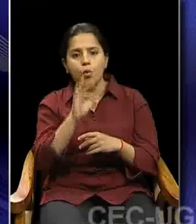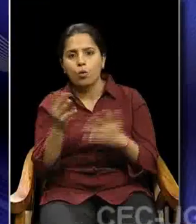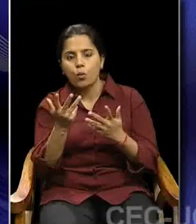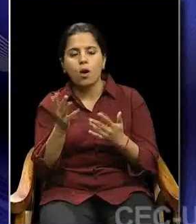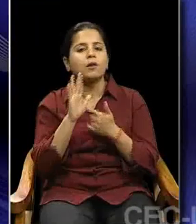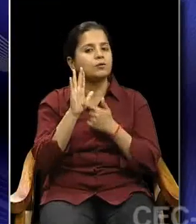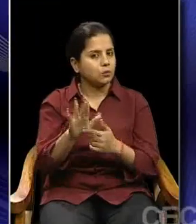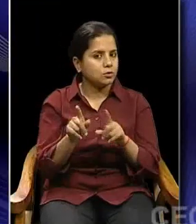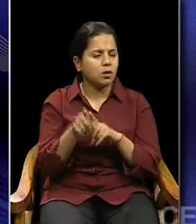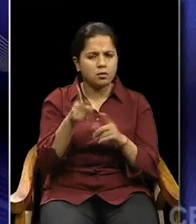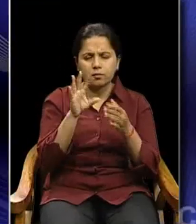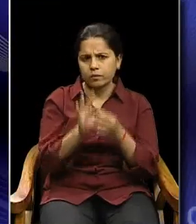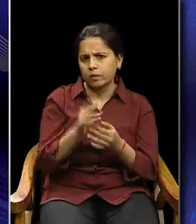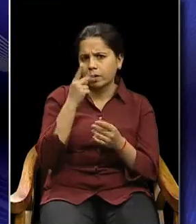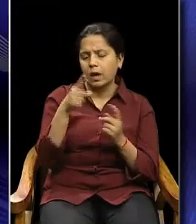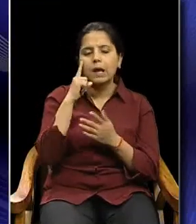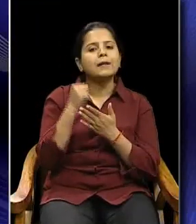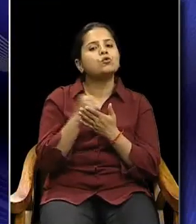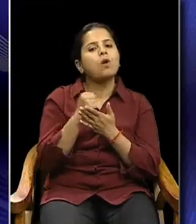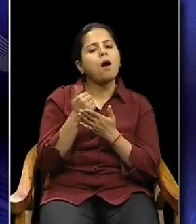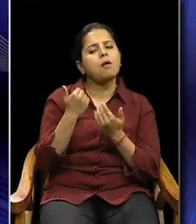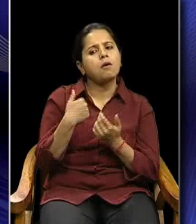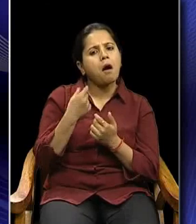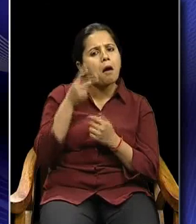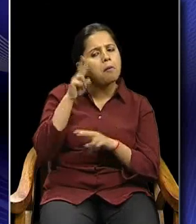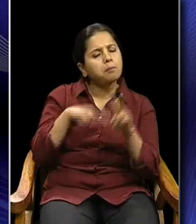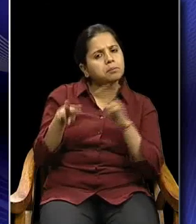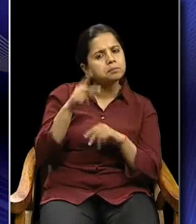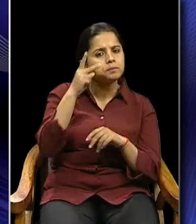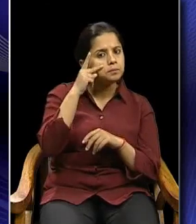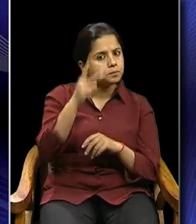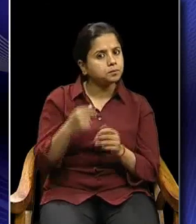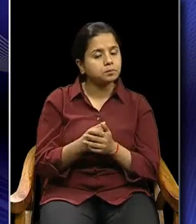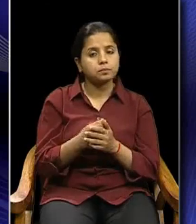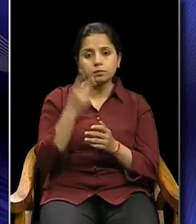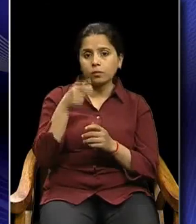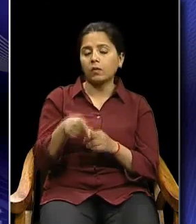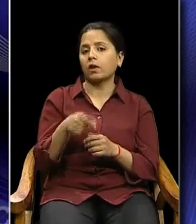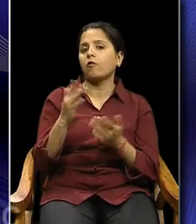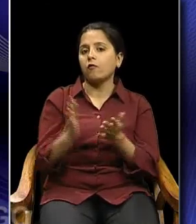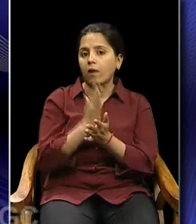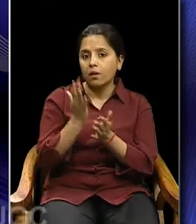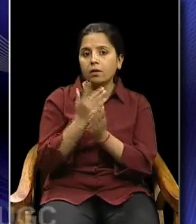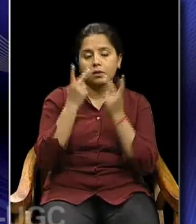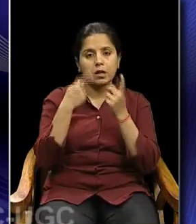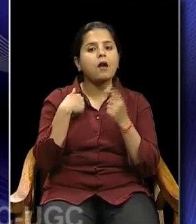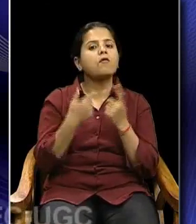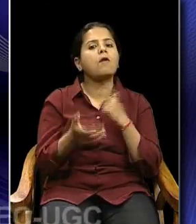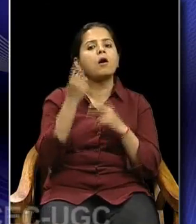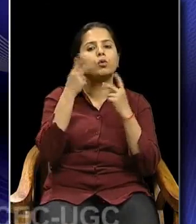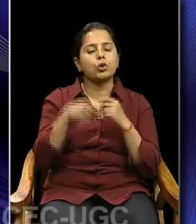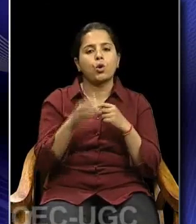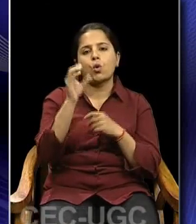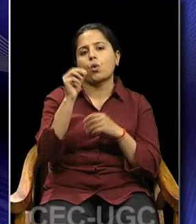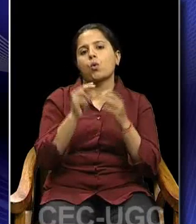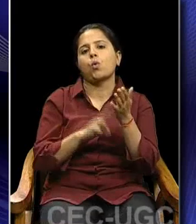So in that sense, when we try to understand, or in a way try to see these festivals, then we find that Onam again,